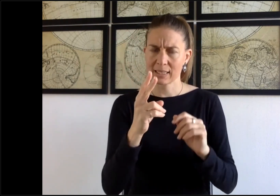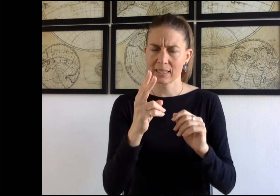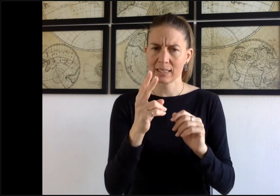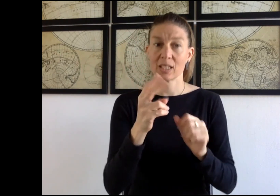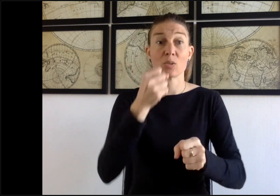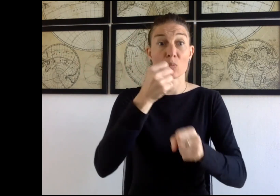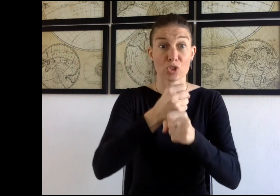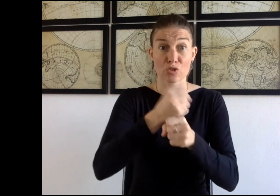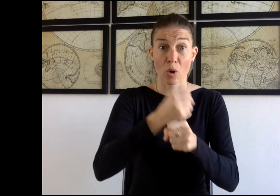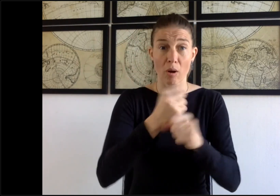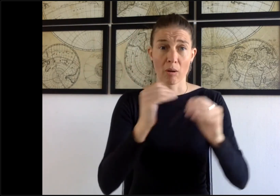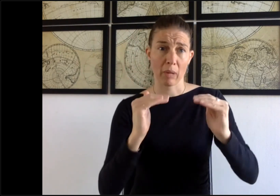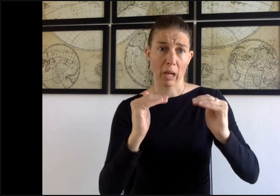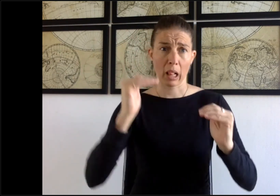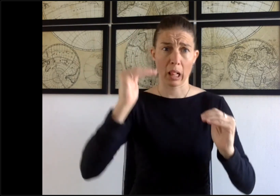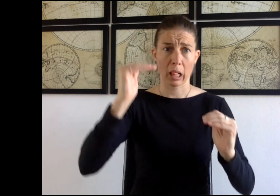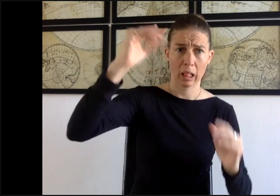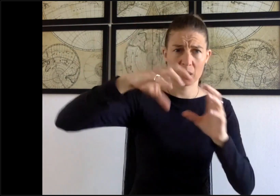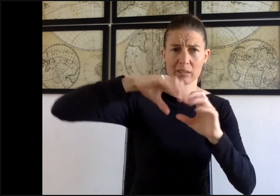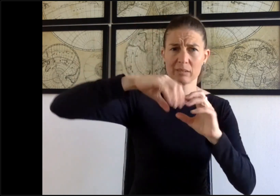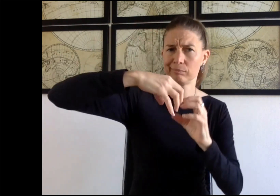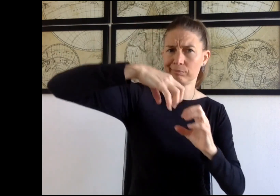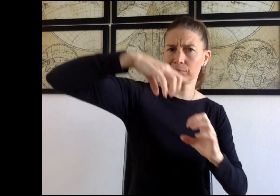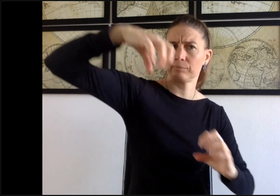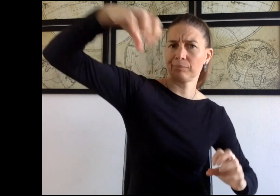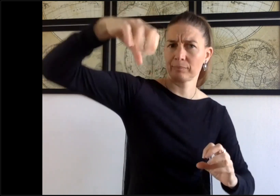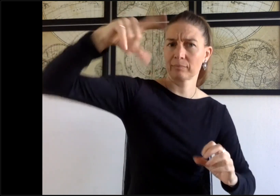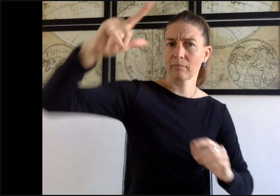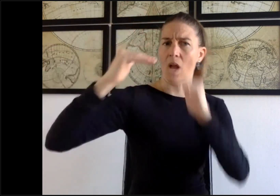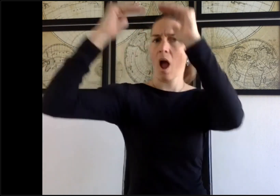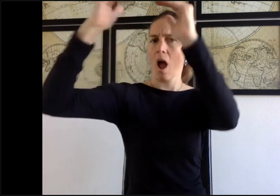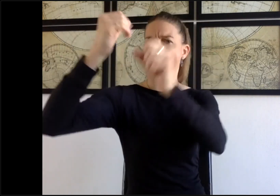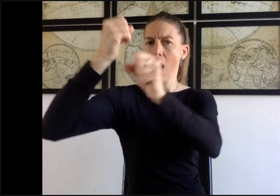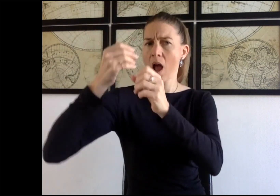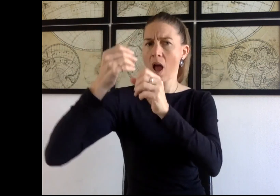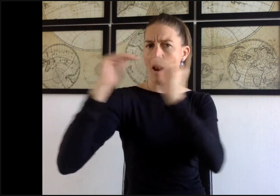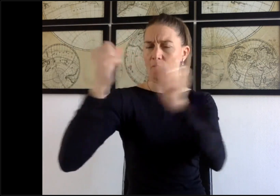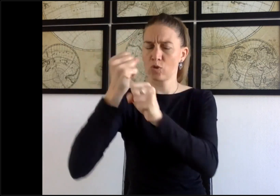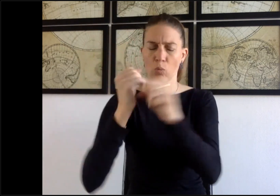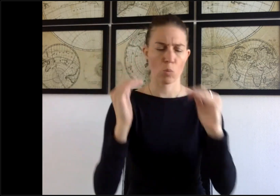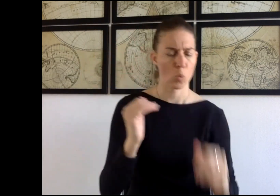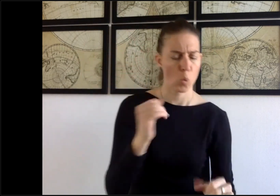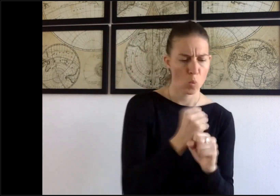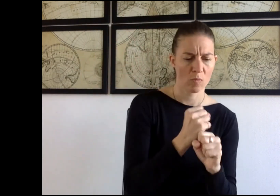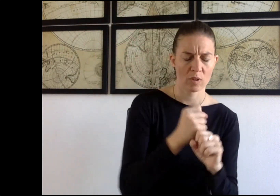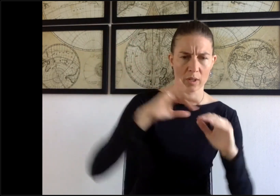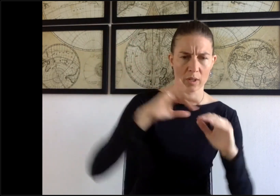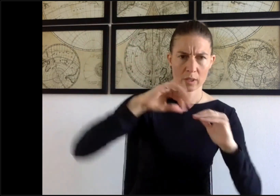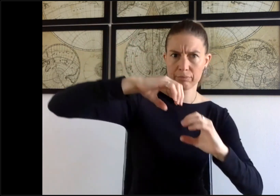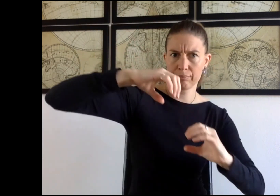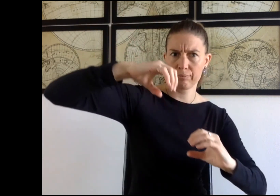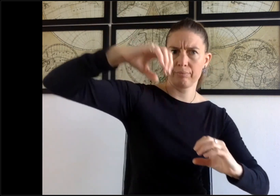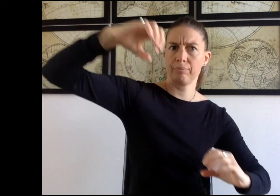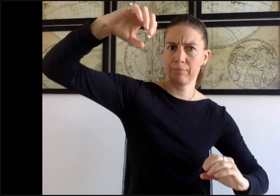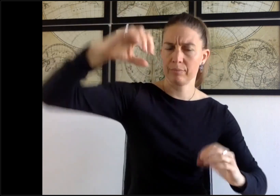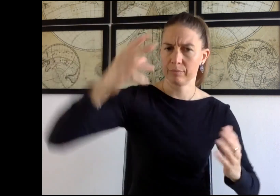seeing. And another big trend I think that we're seeing is the emergence of the platform economy,